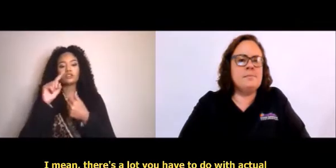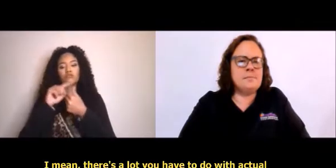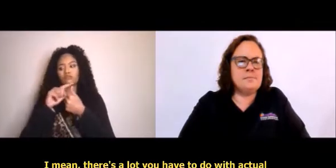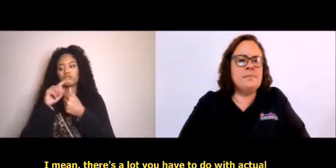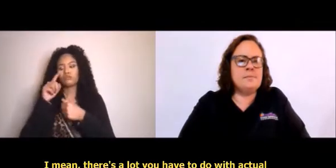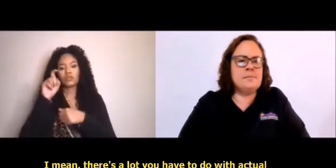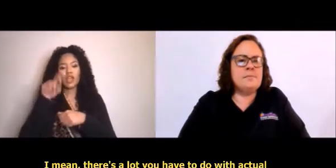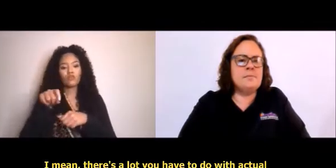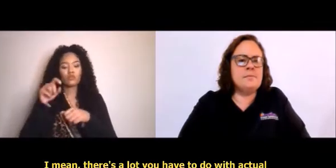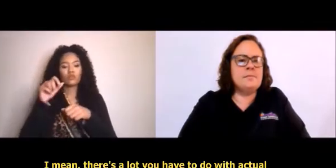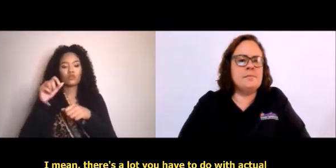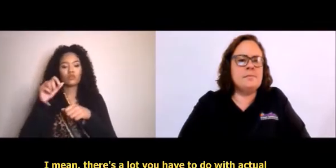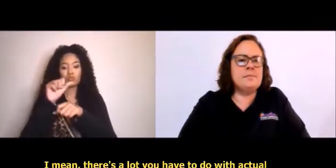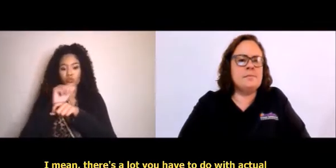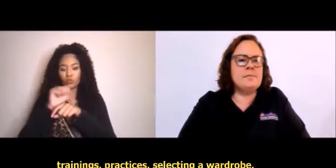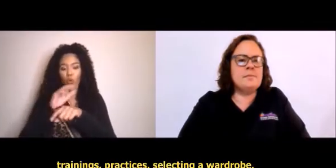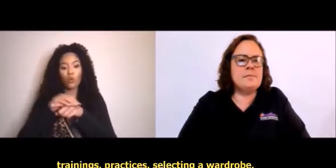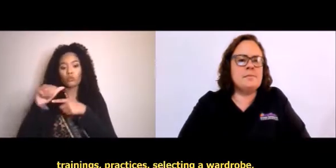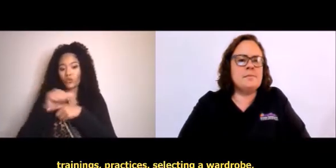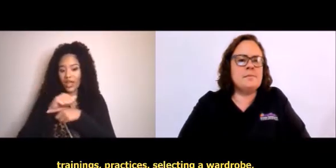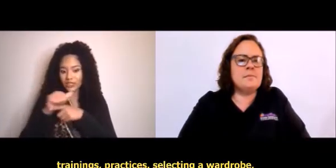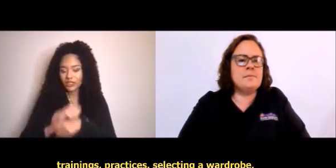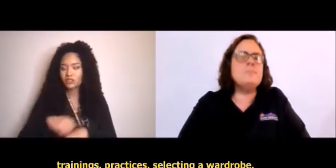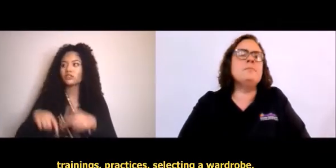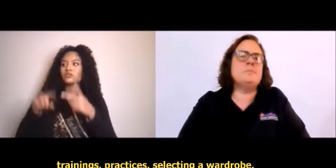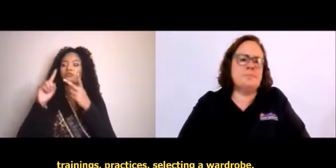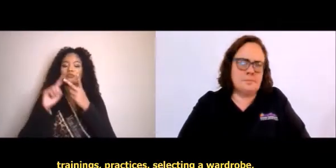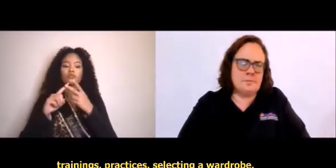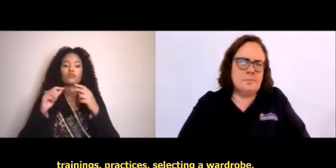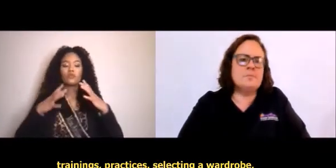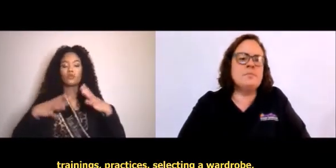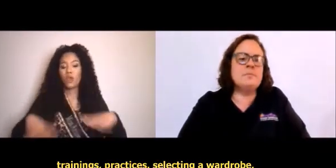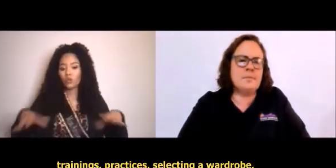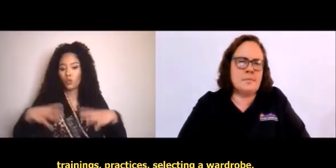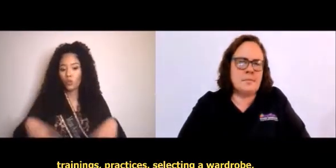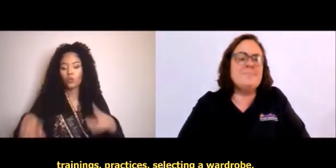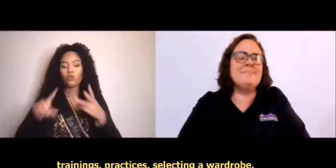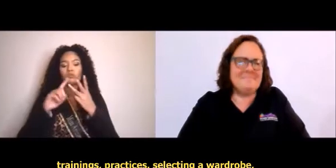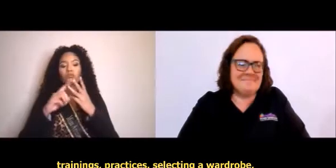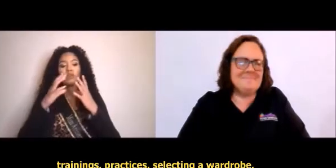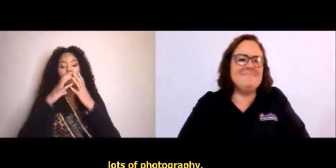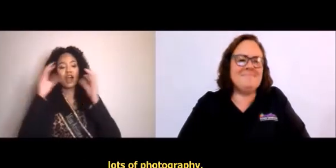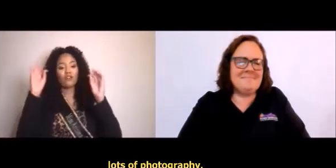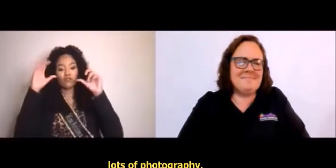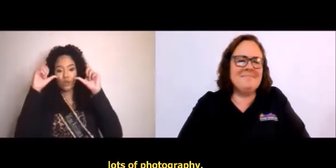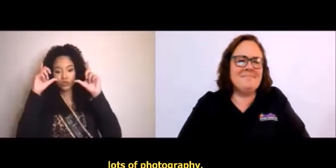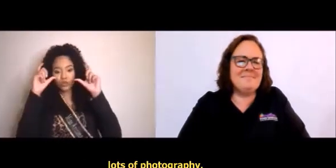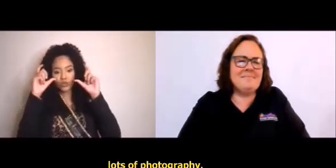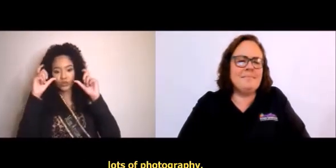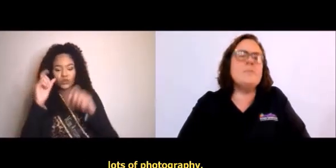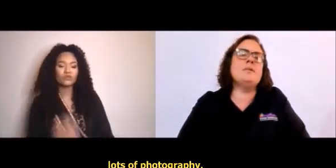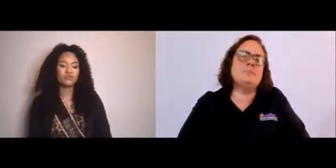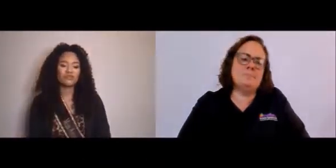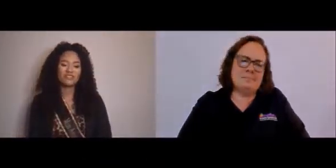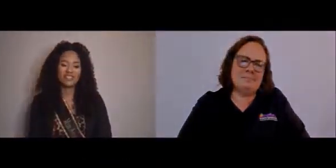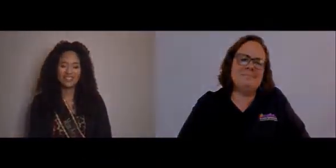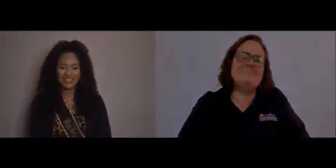have to do with actual trainings, practices, selecting a wardrobe, lots of